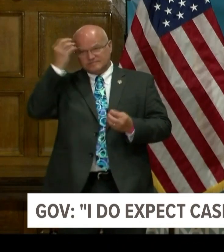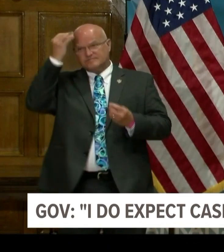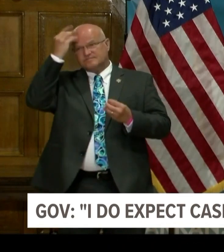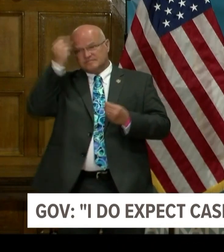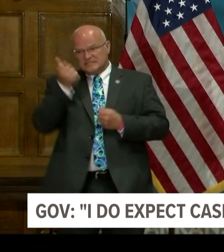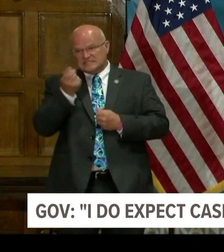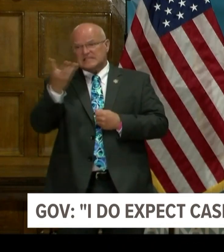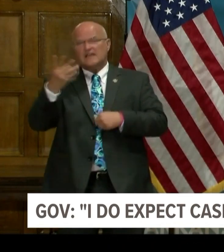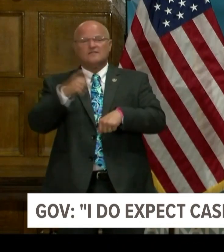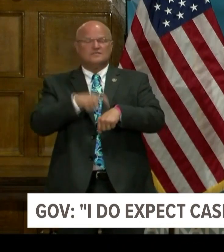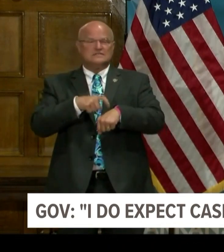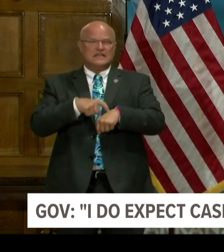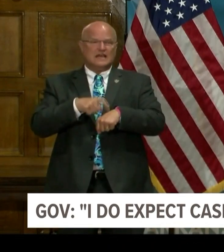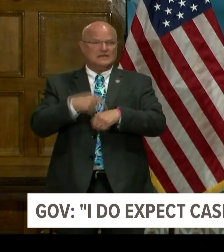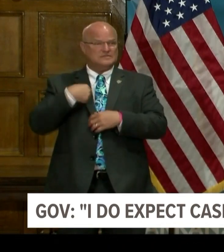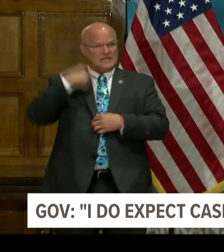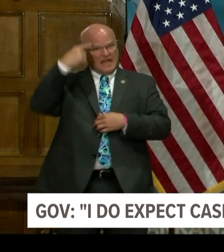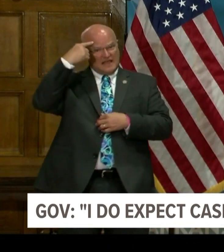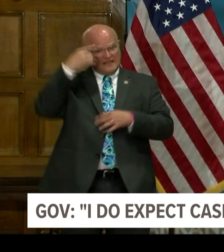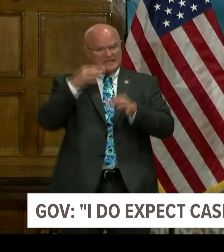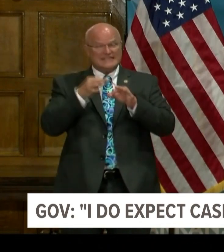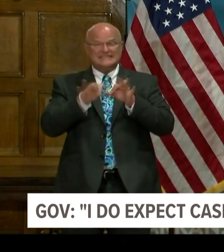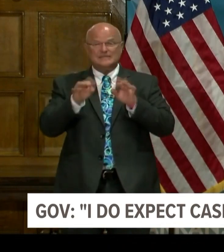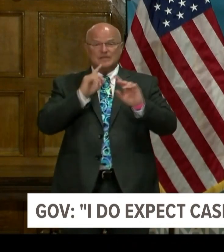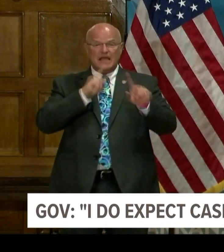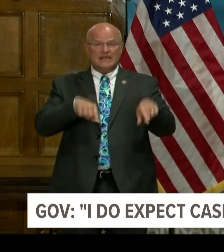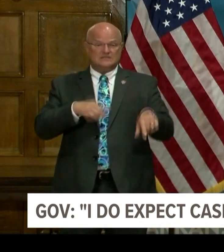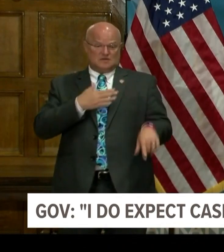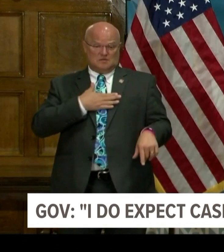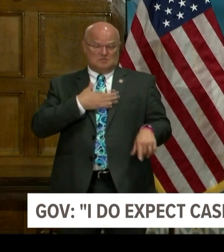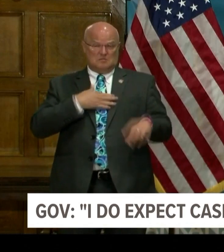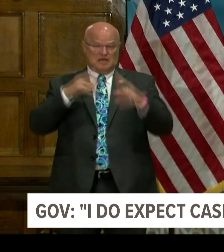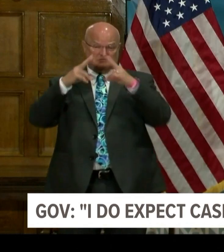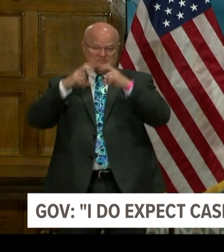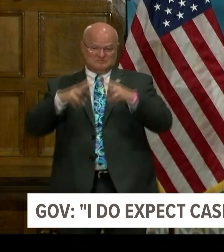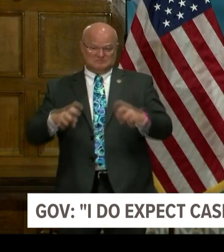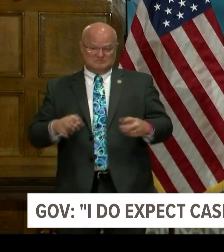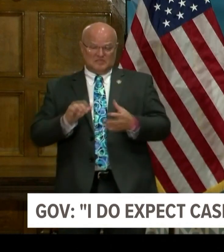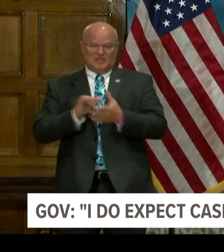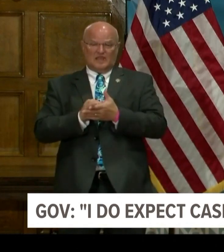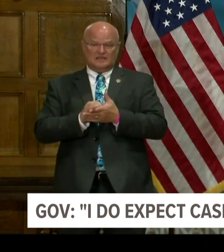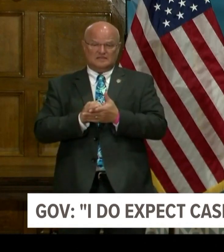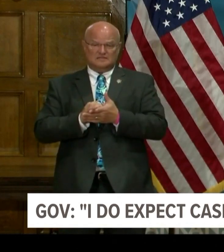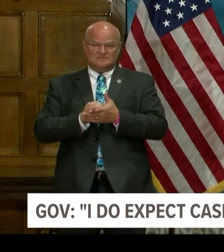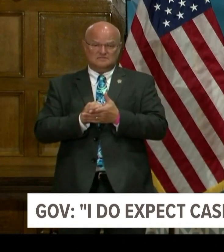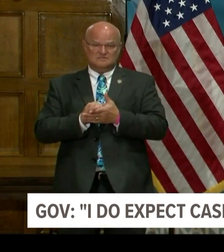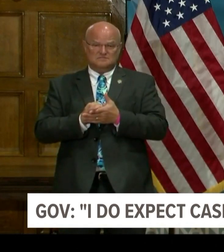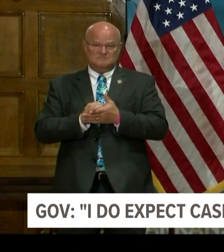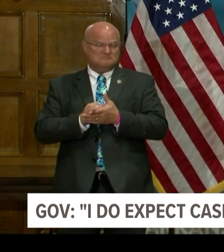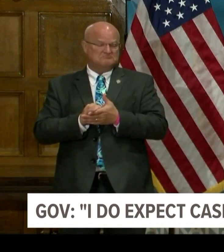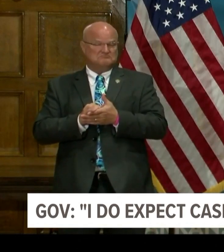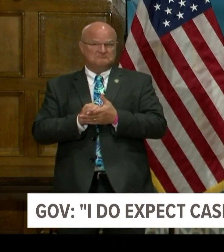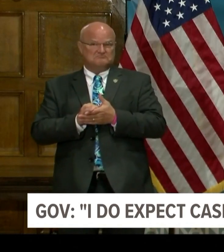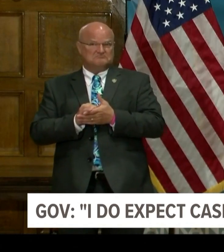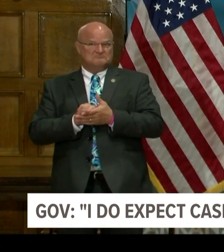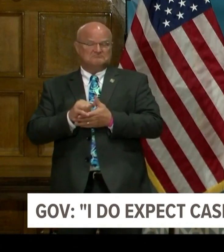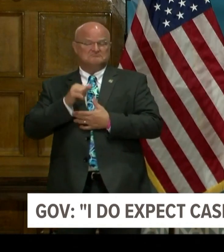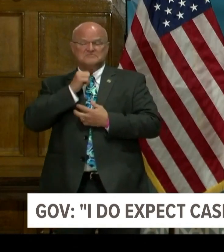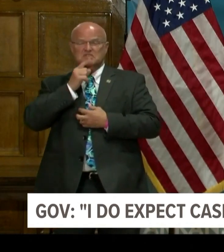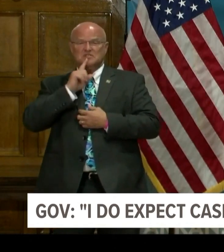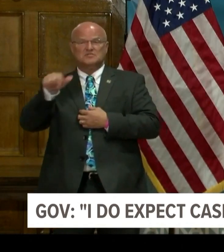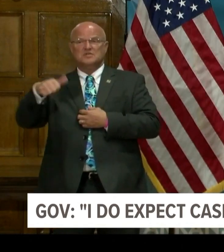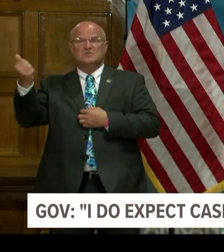many times. And I think the simple answer is, in my analysis, that you don't see that true anywhere in the